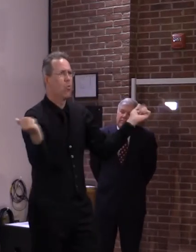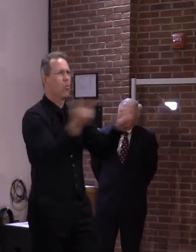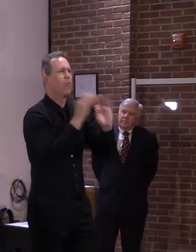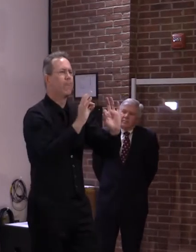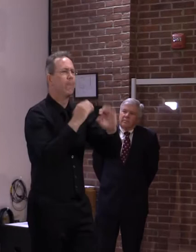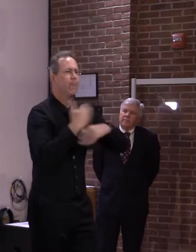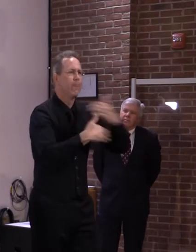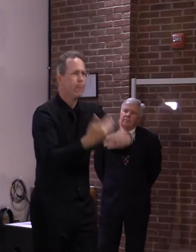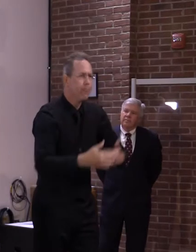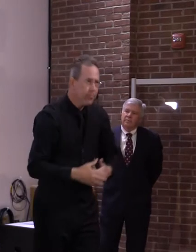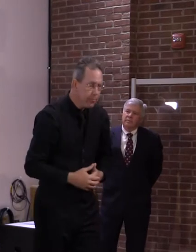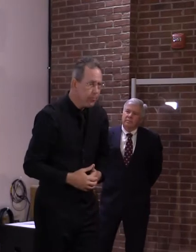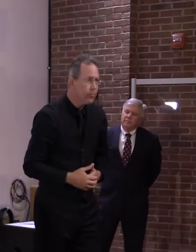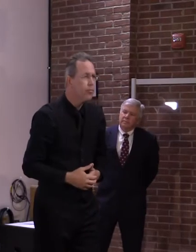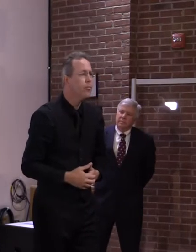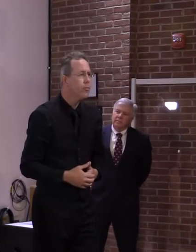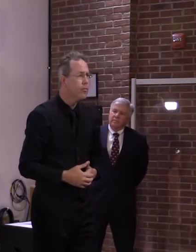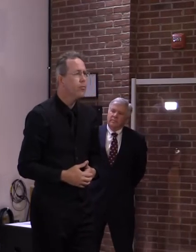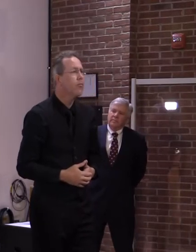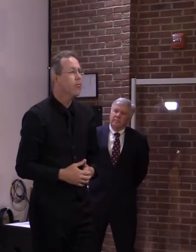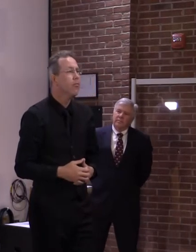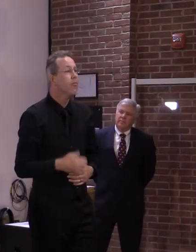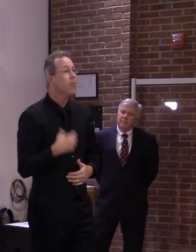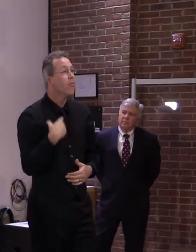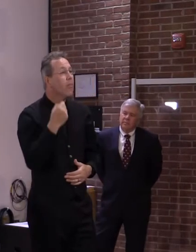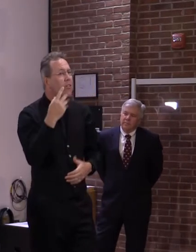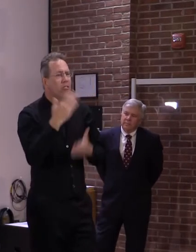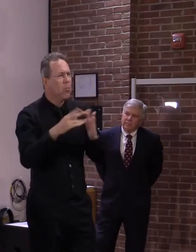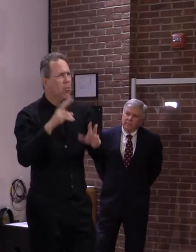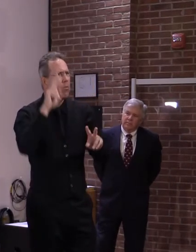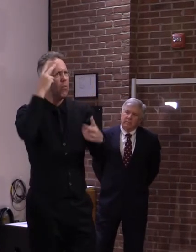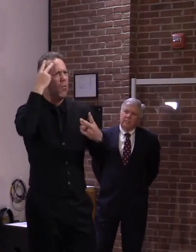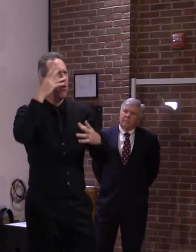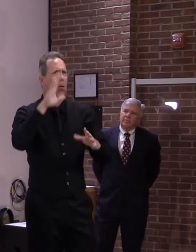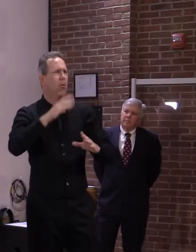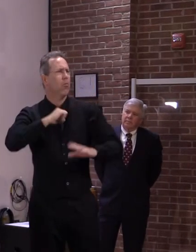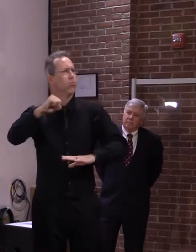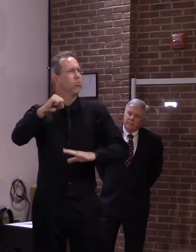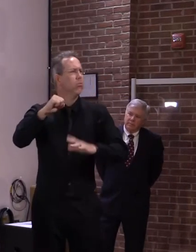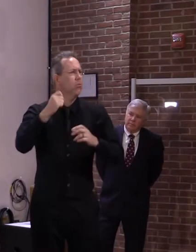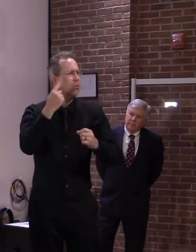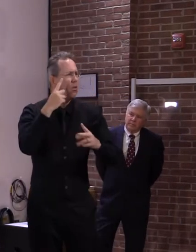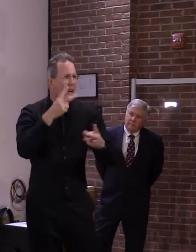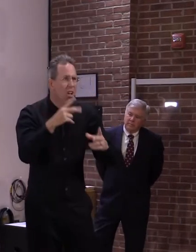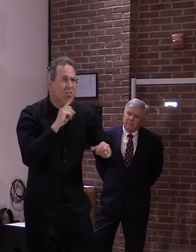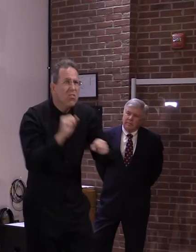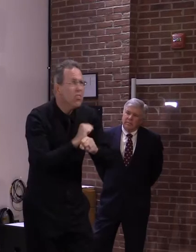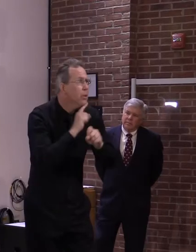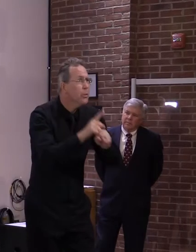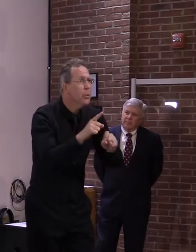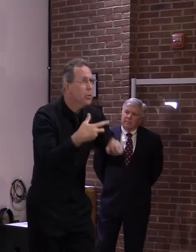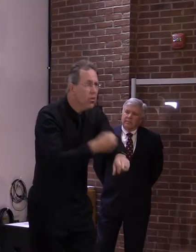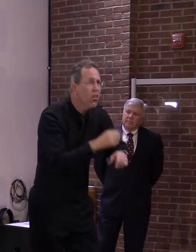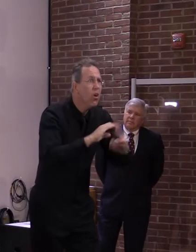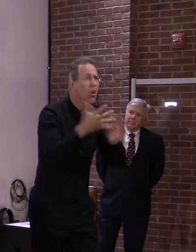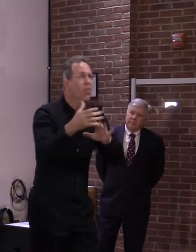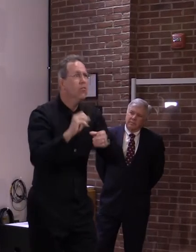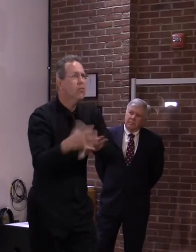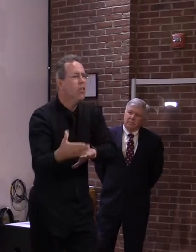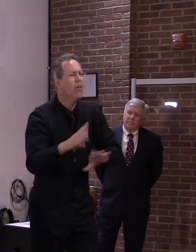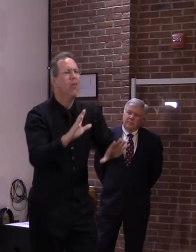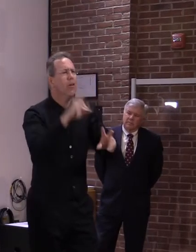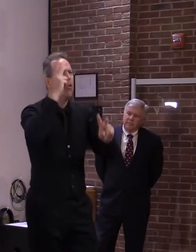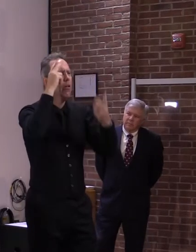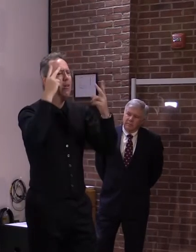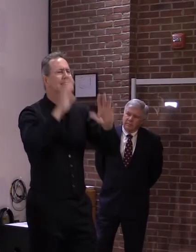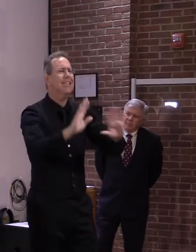knowing that it could be misinterpreted by people initially, and that is a risk, but I think the benefit